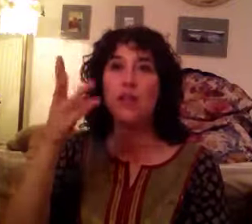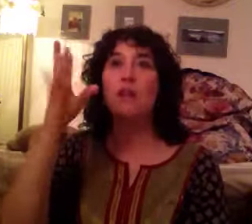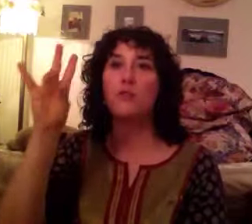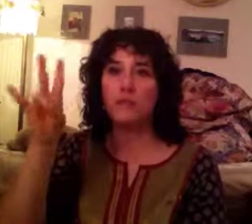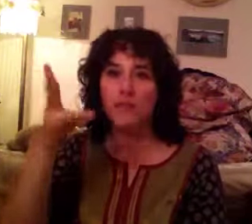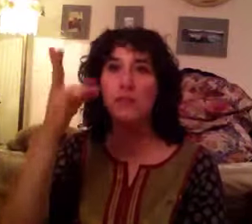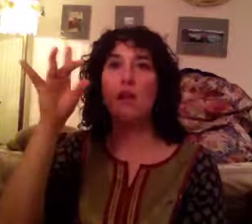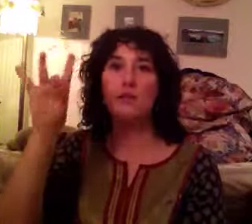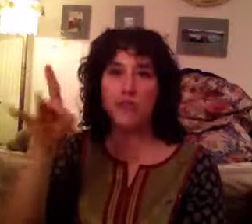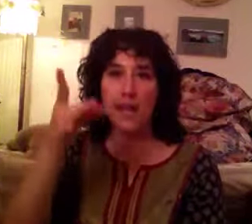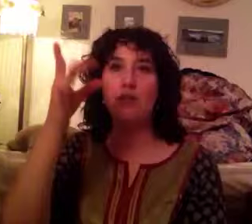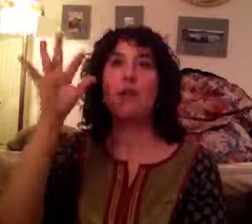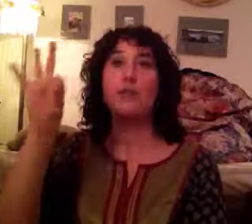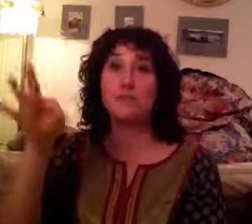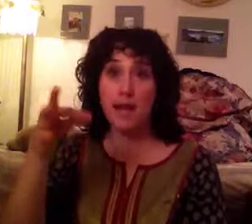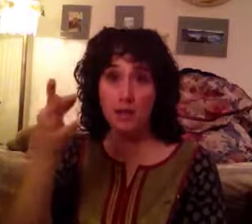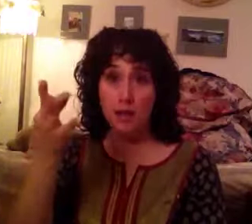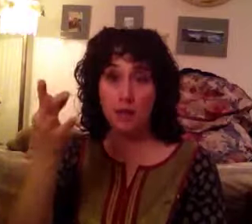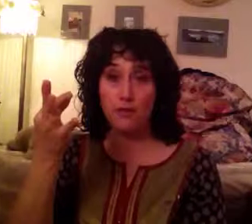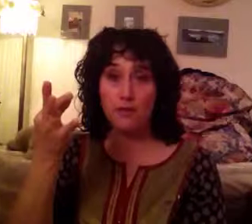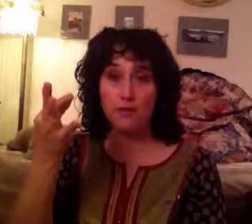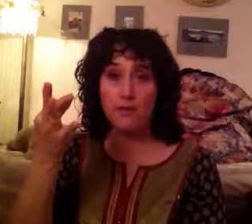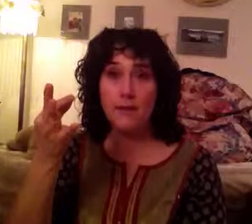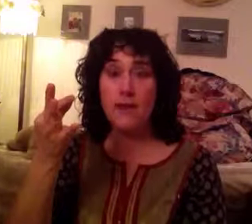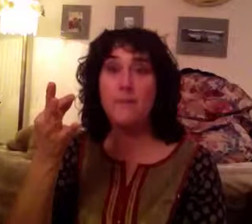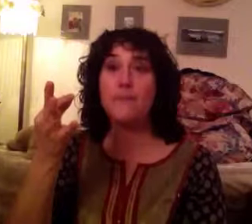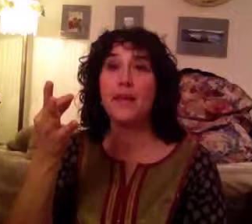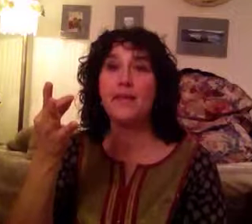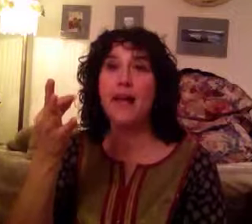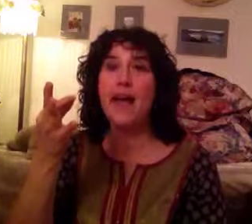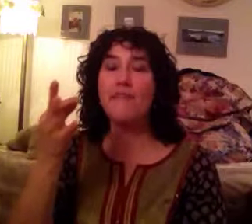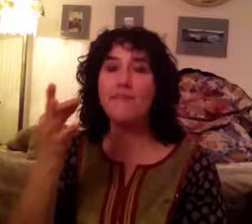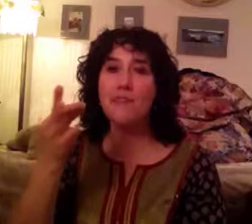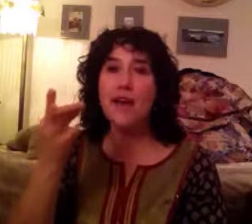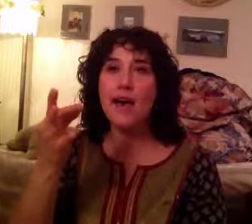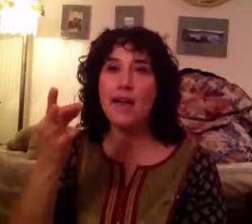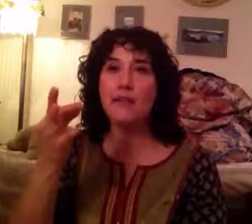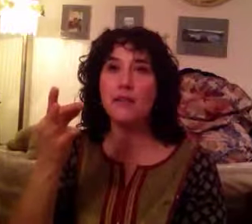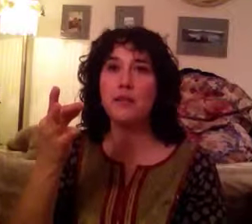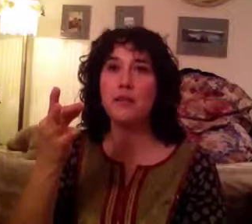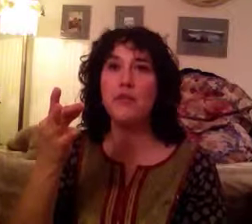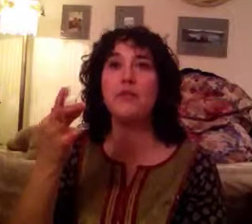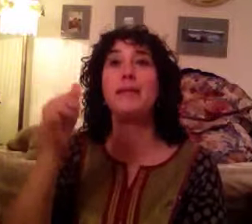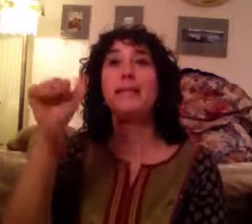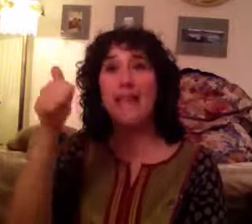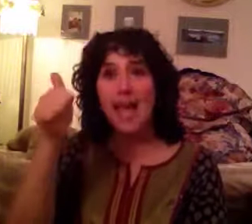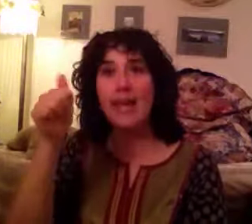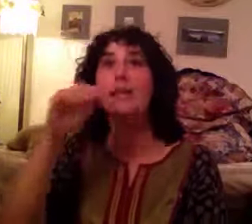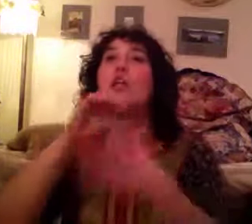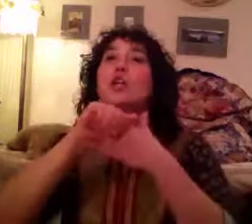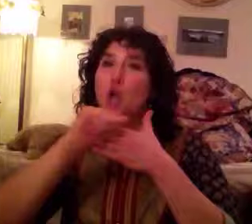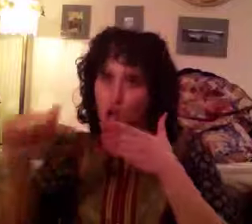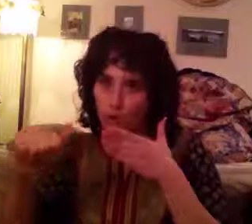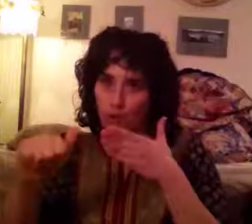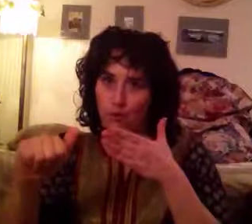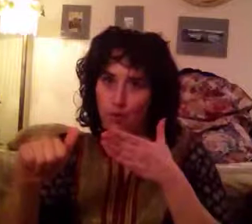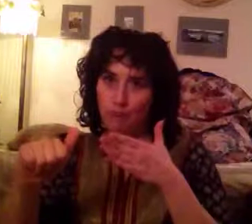$6, $7, $8, $9. And then after that, it would be $10.